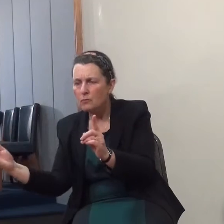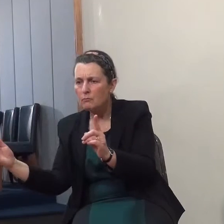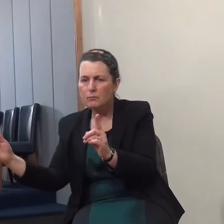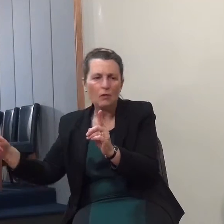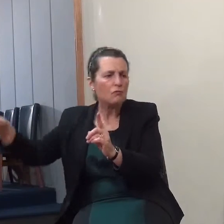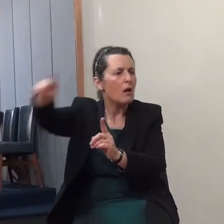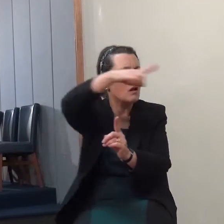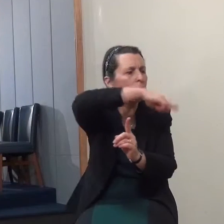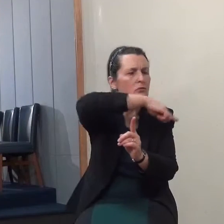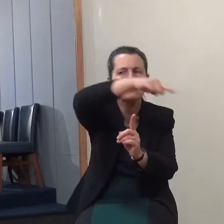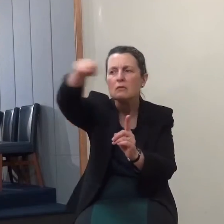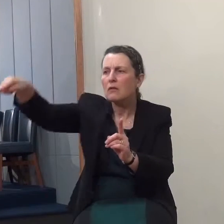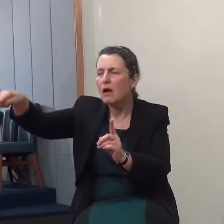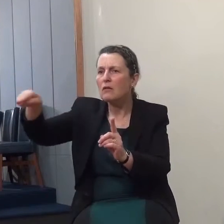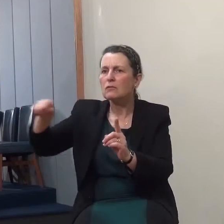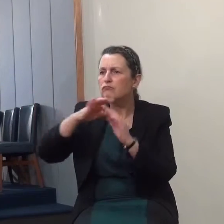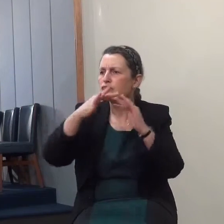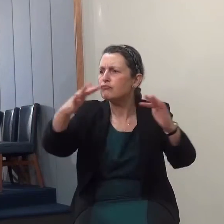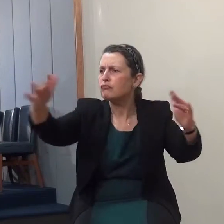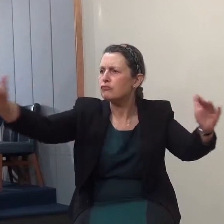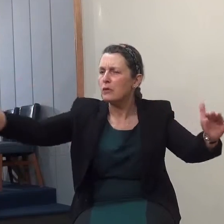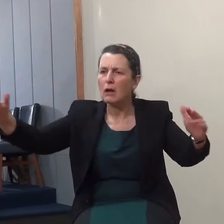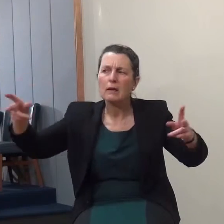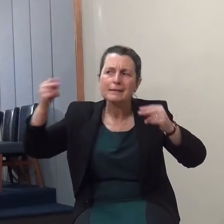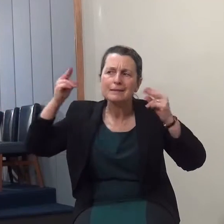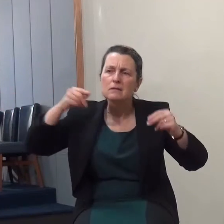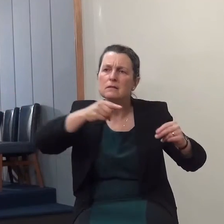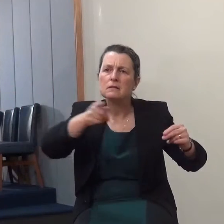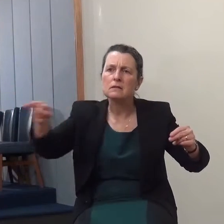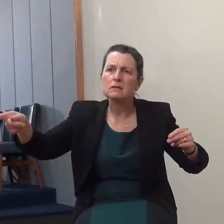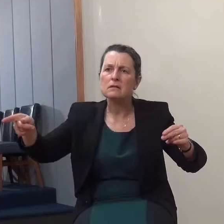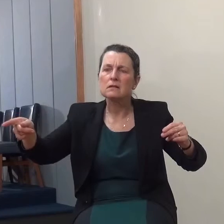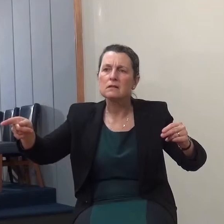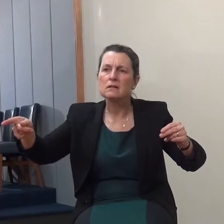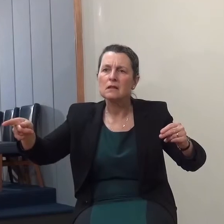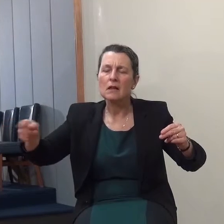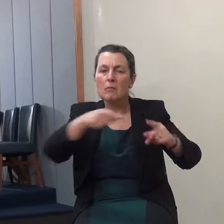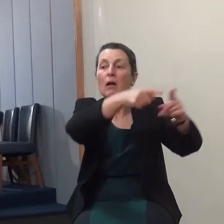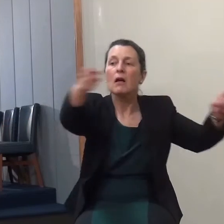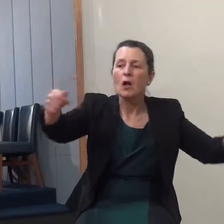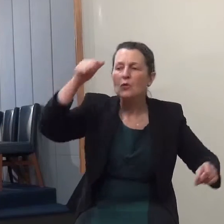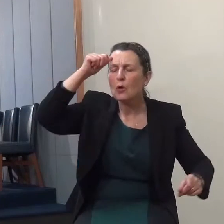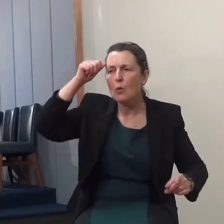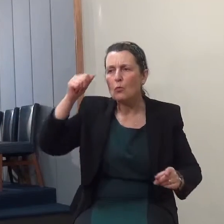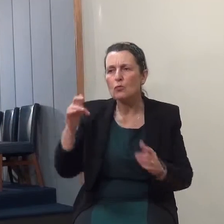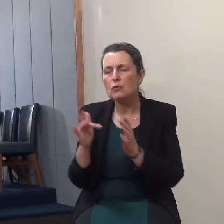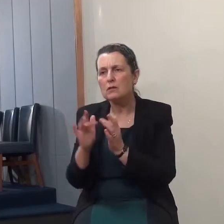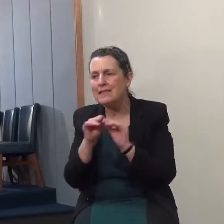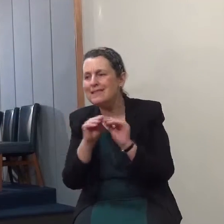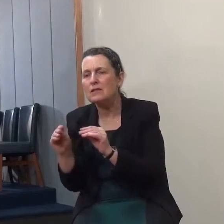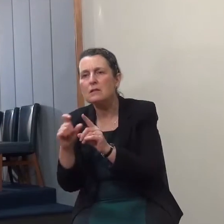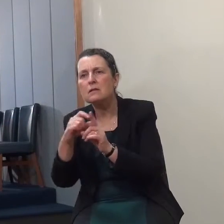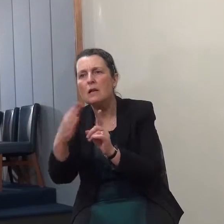and around the lower parts of it, listening also. But they're aware that he's speaking to his disciples.